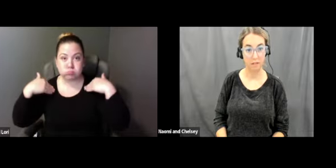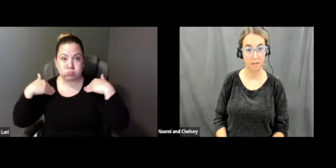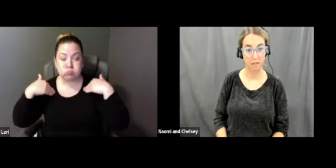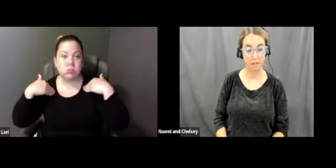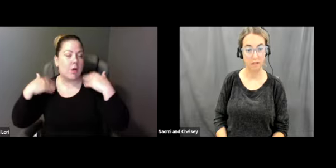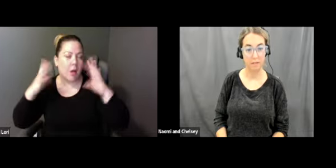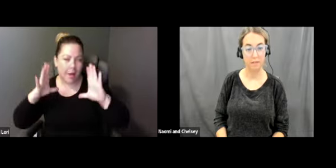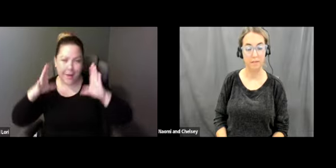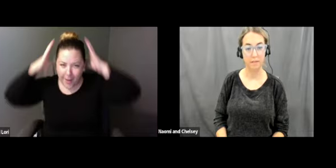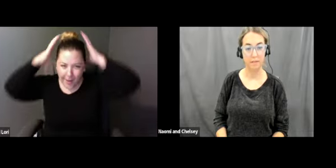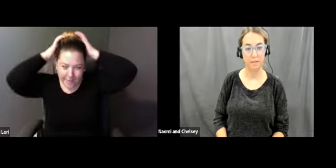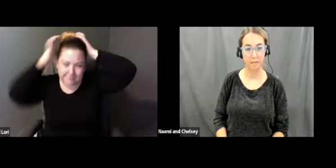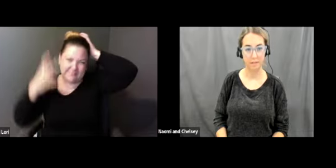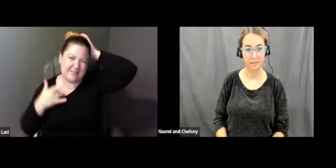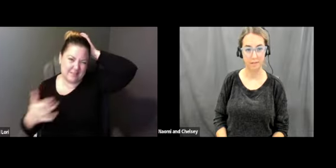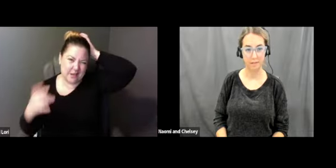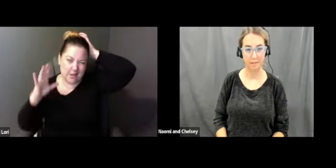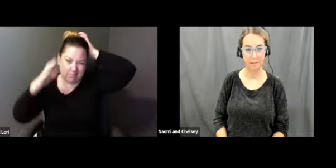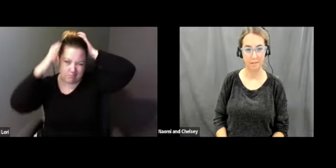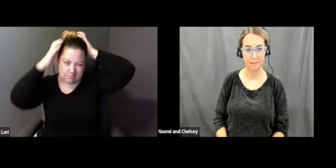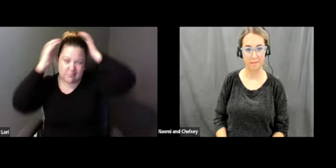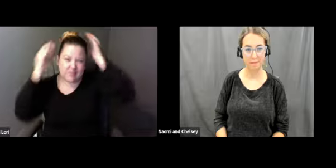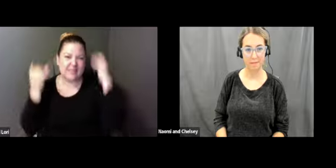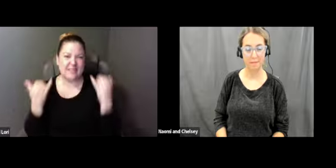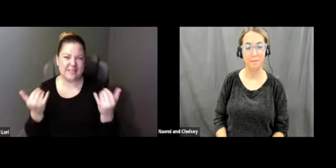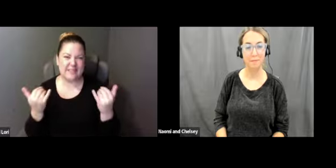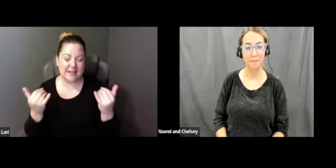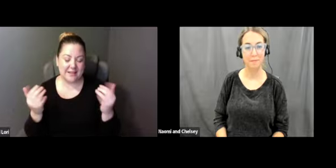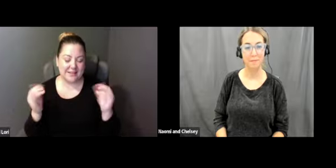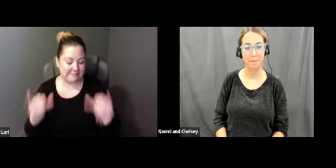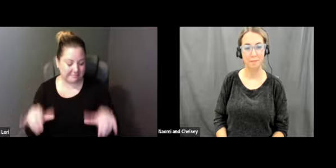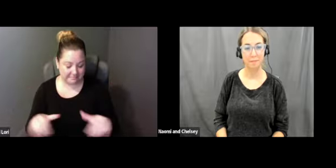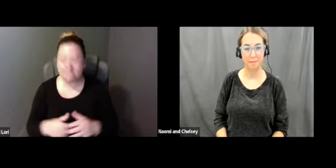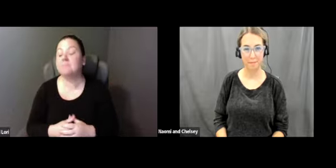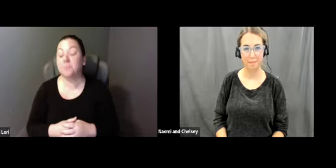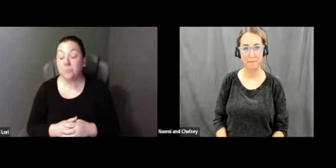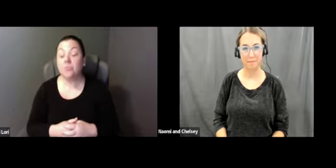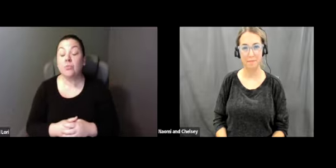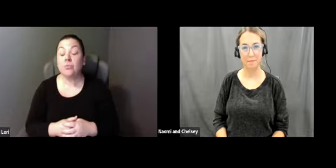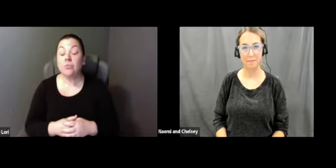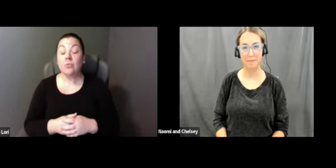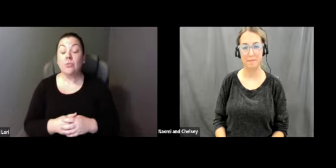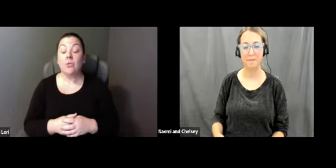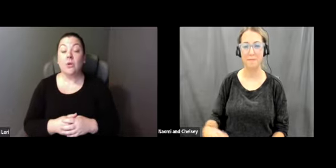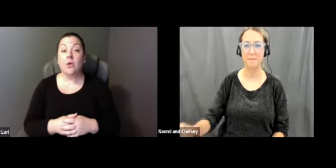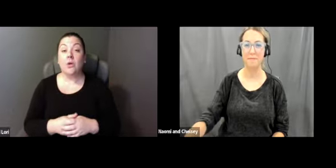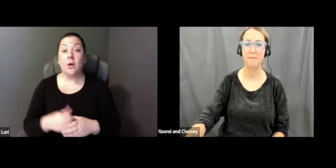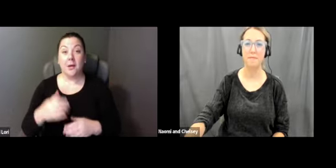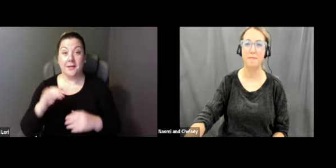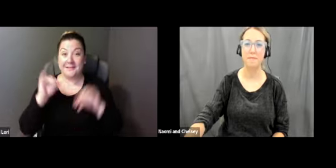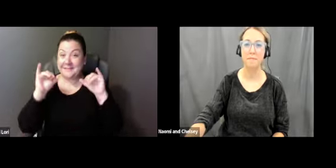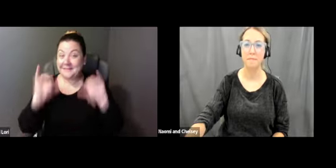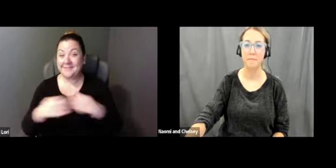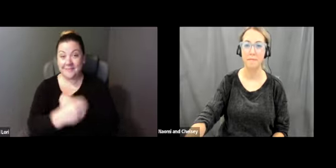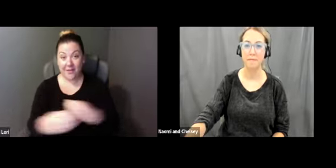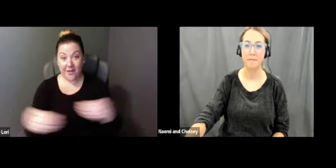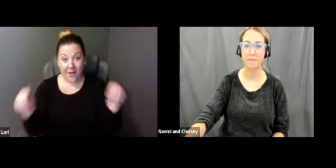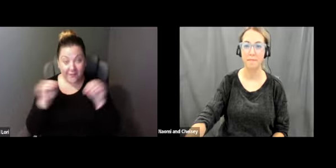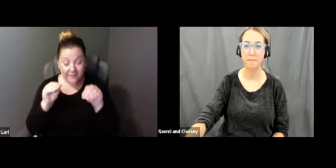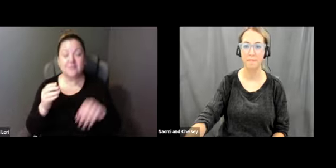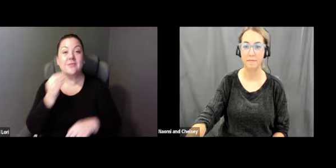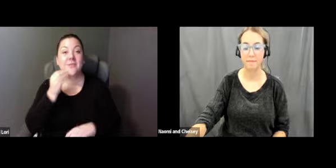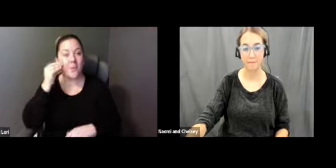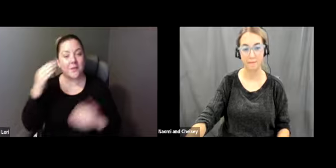is generally always in a ponytail, which it is right now. I am in my office in my home